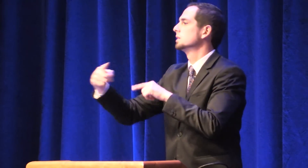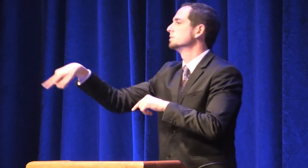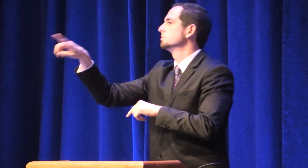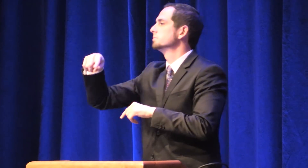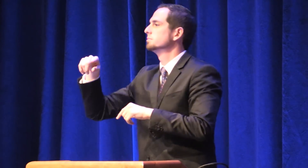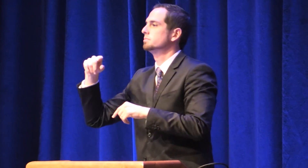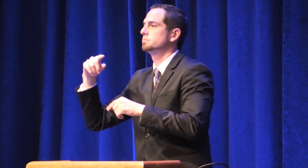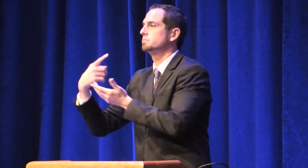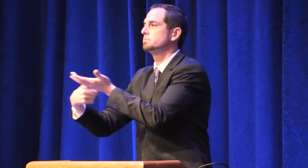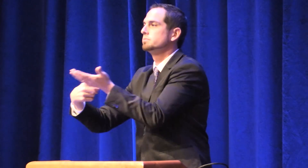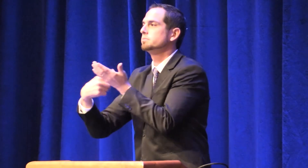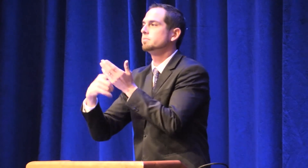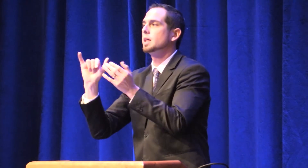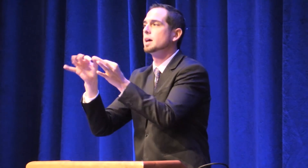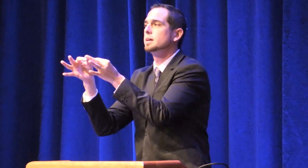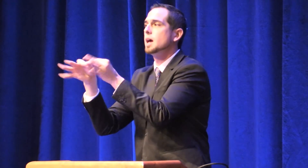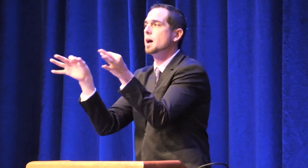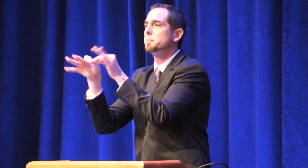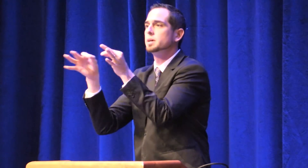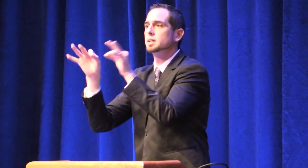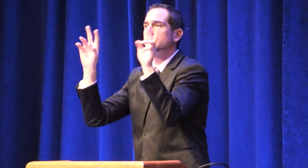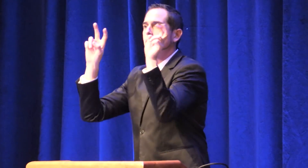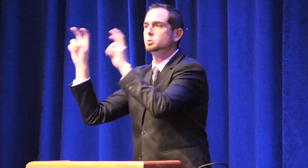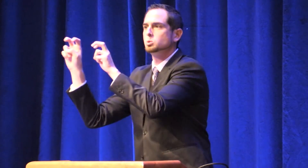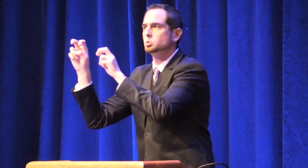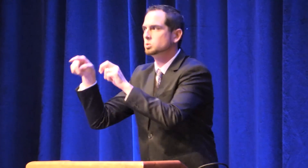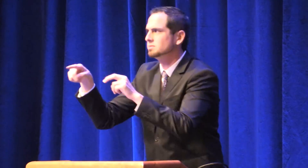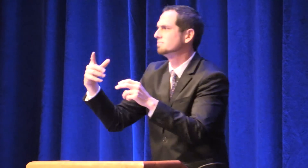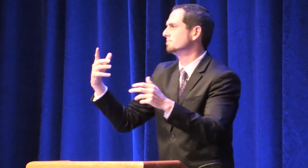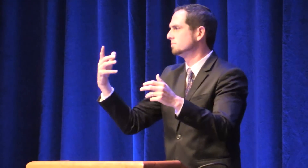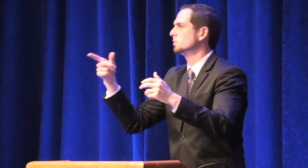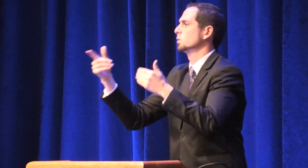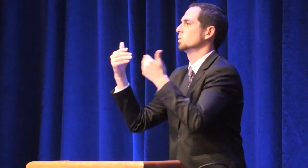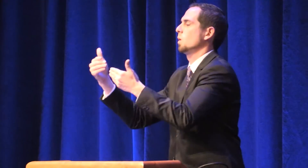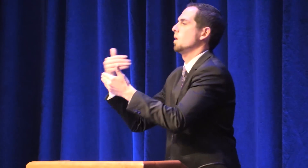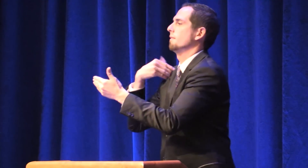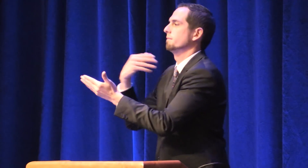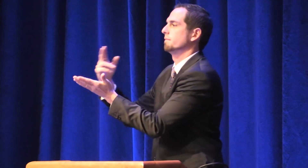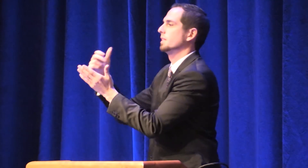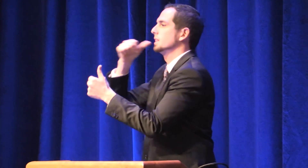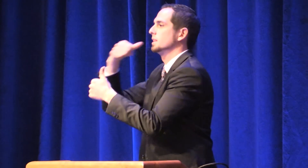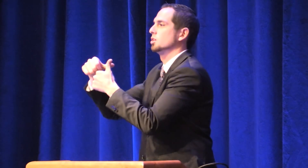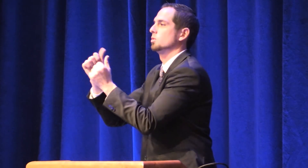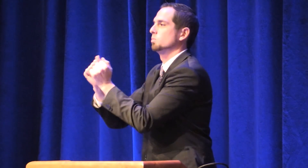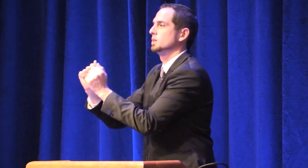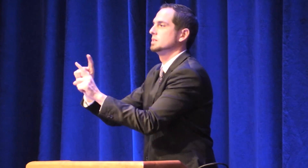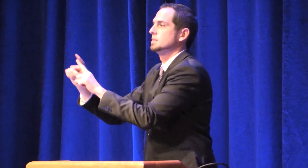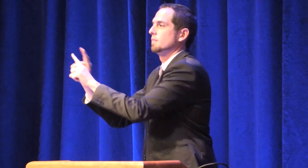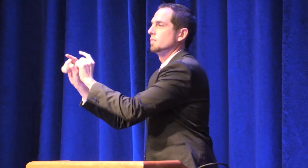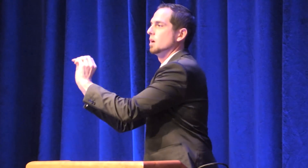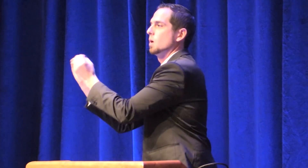Claude this morning, and he shared one of the biggest strides that we have made as a community.